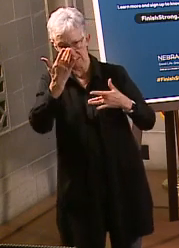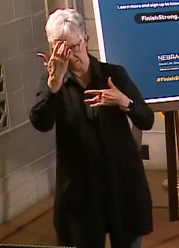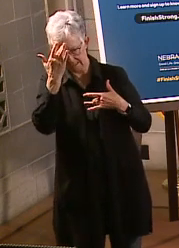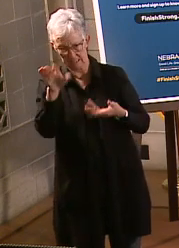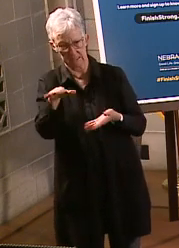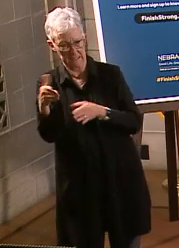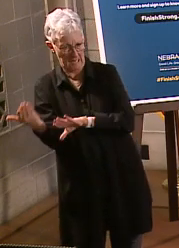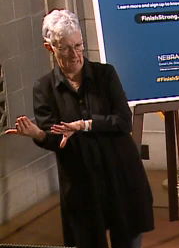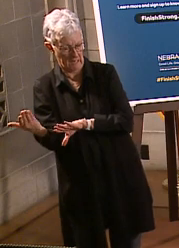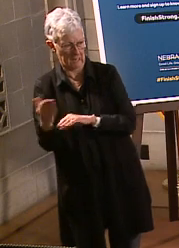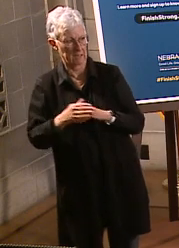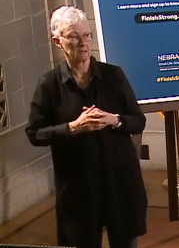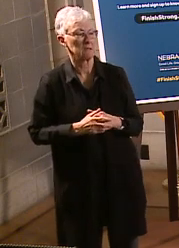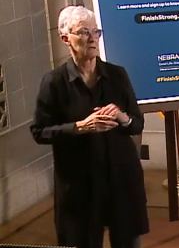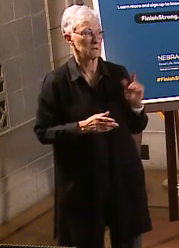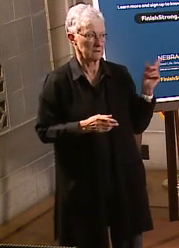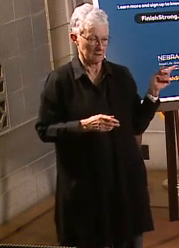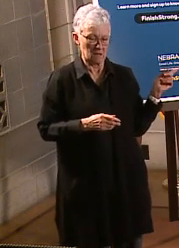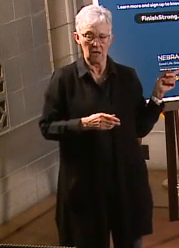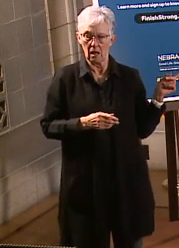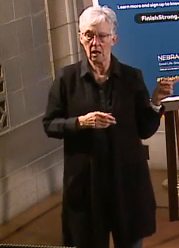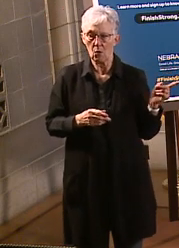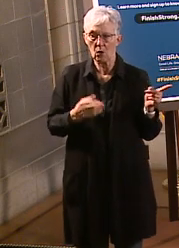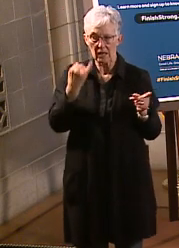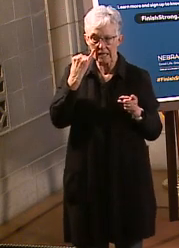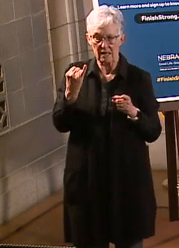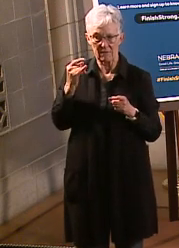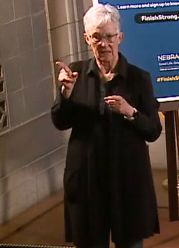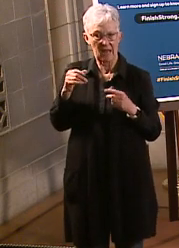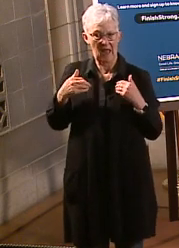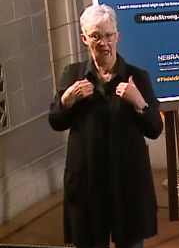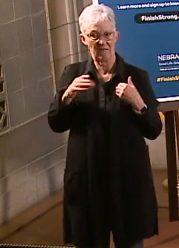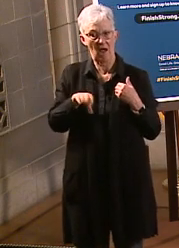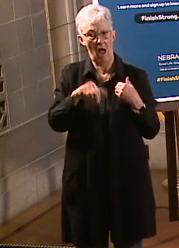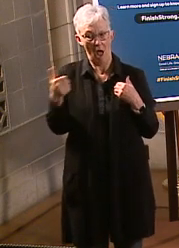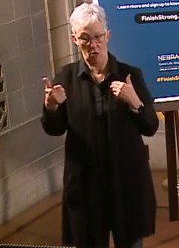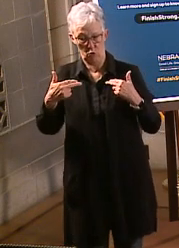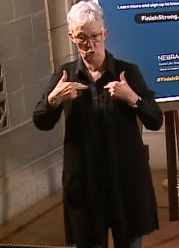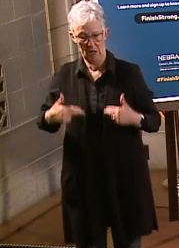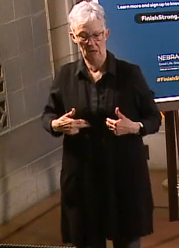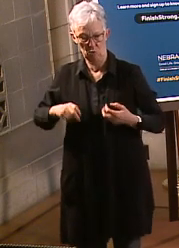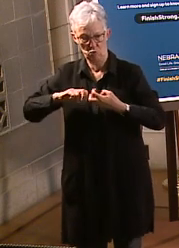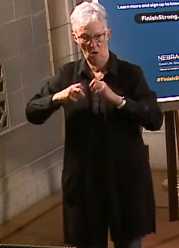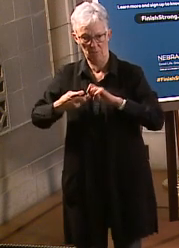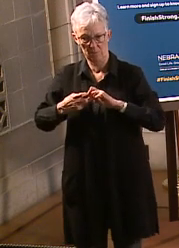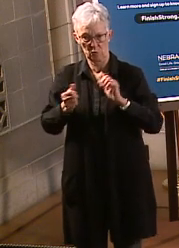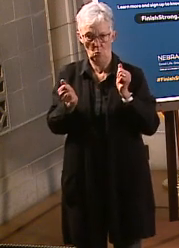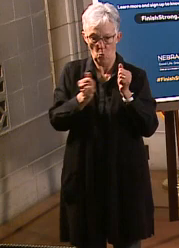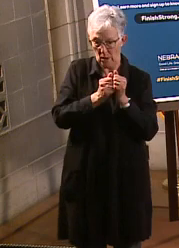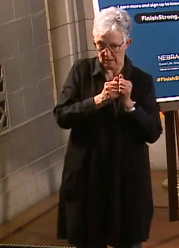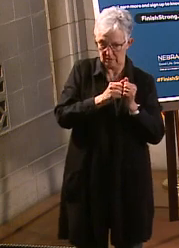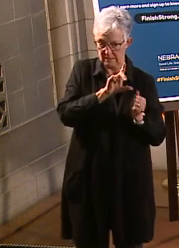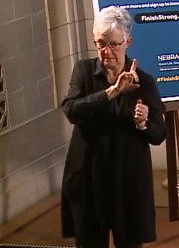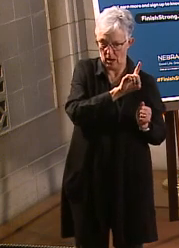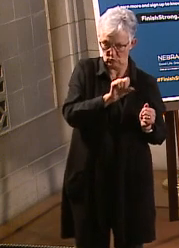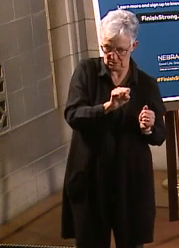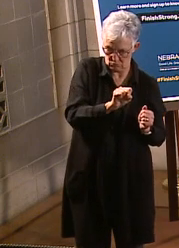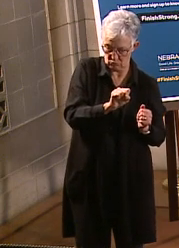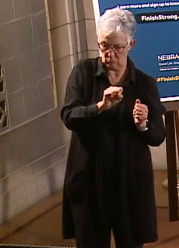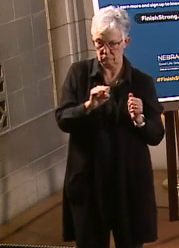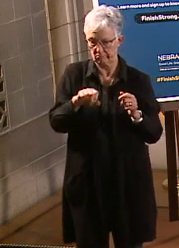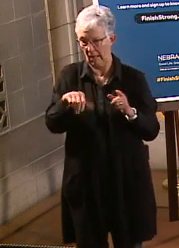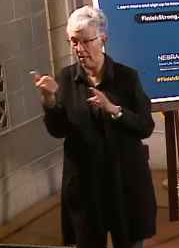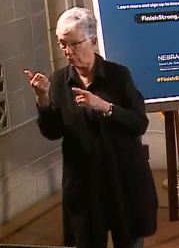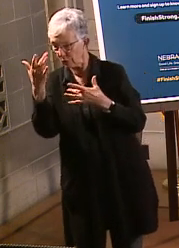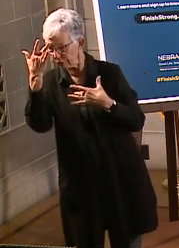when it comes to some of those other underlying conditions, we'll have more information on that going down, coming down the road. But again,